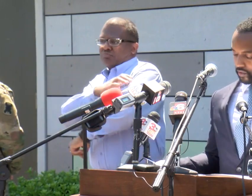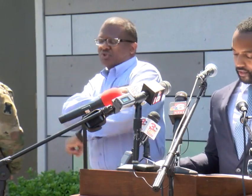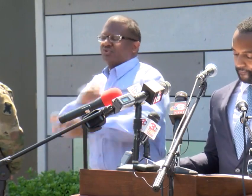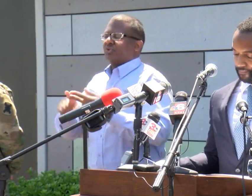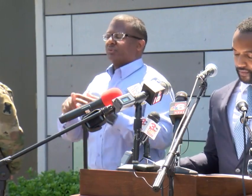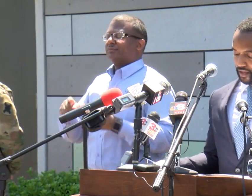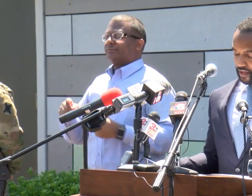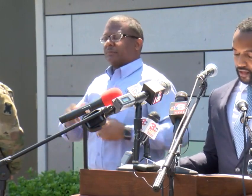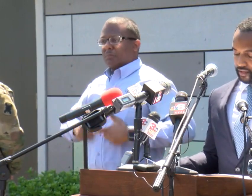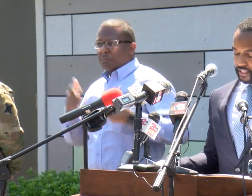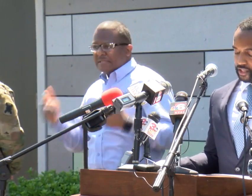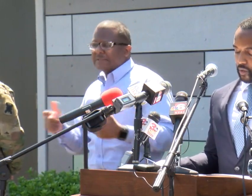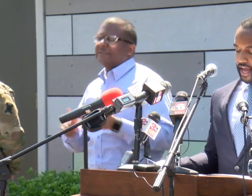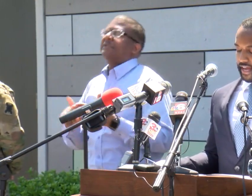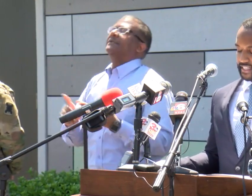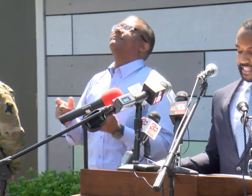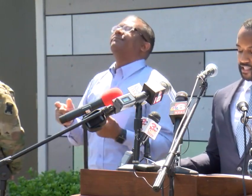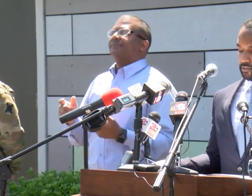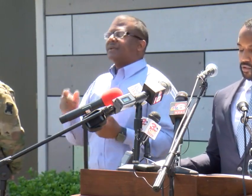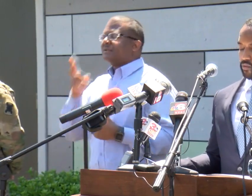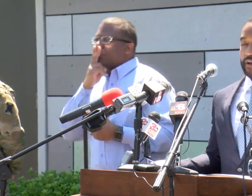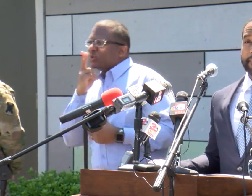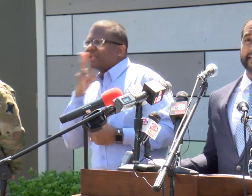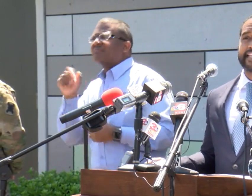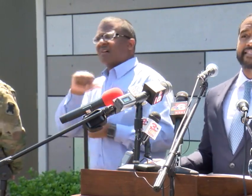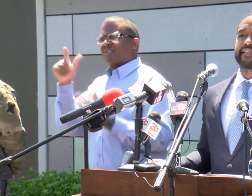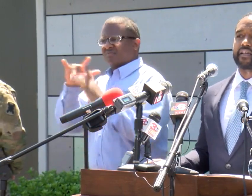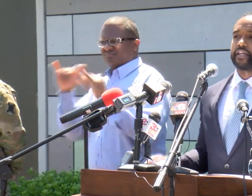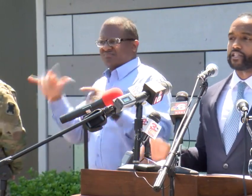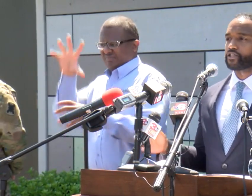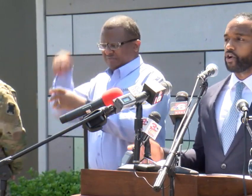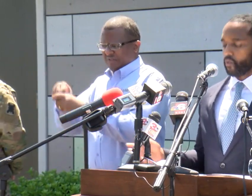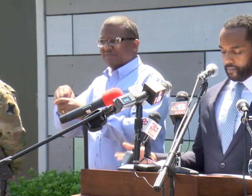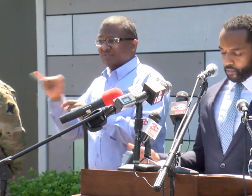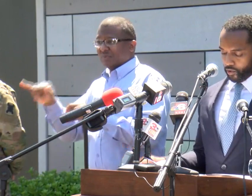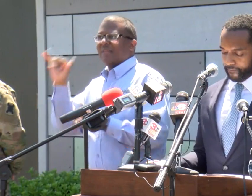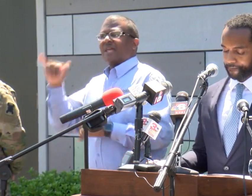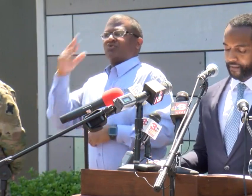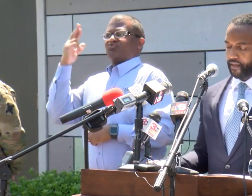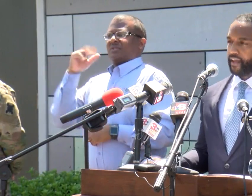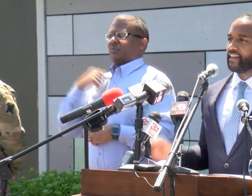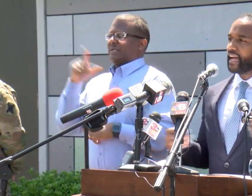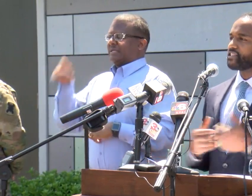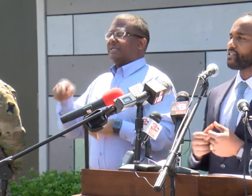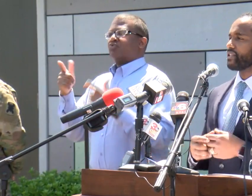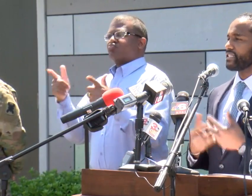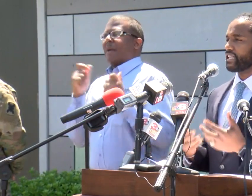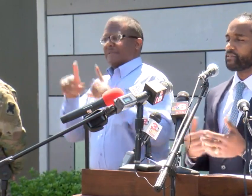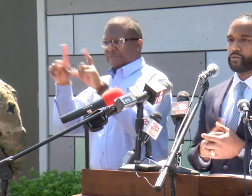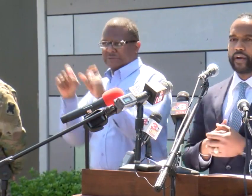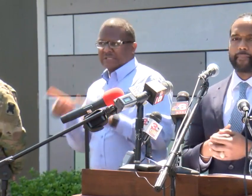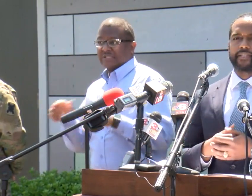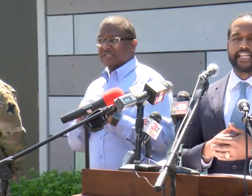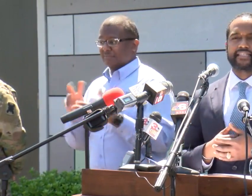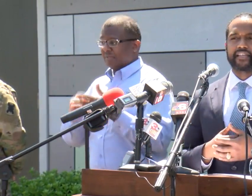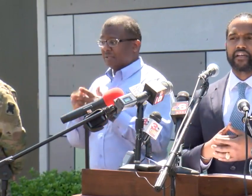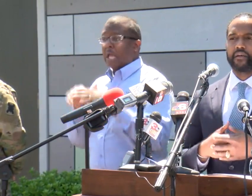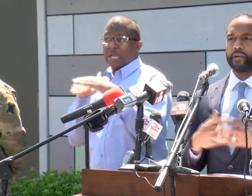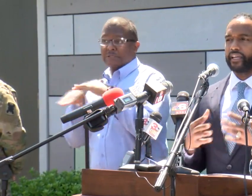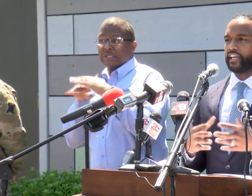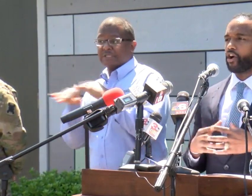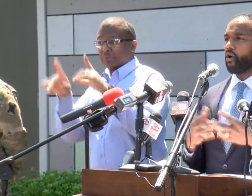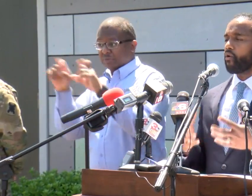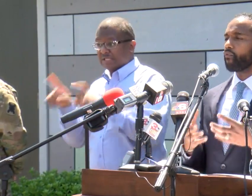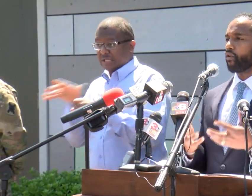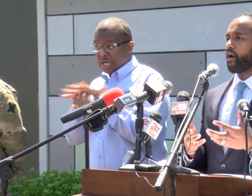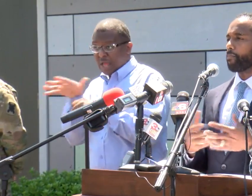and smoking. This is why accessible rapid testing is so important. And not just accessible rapid testing,